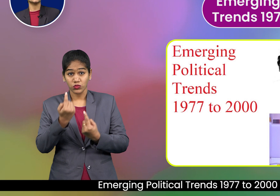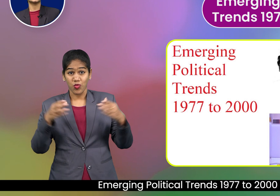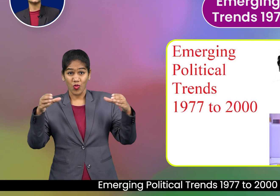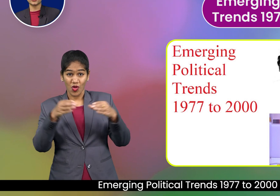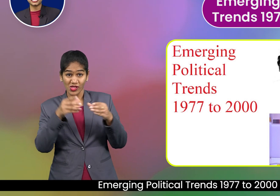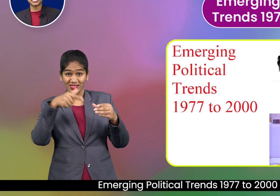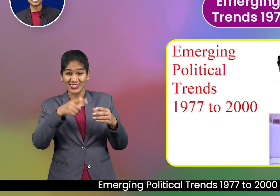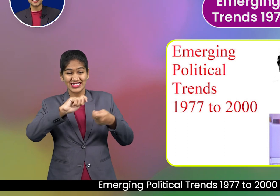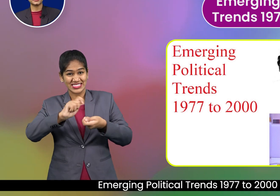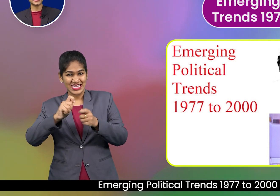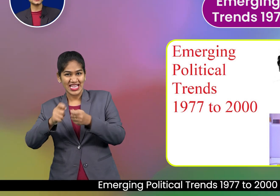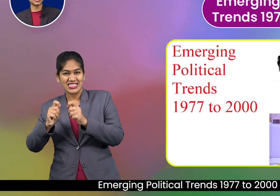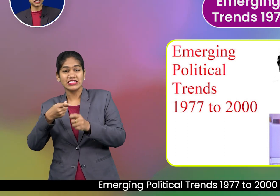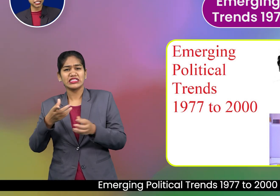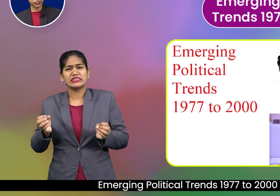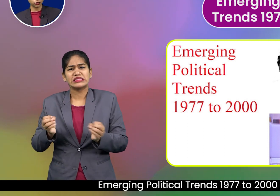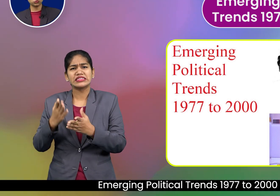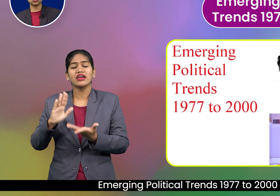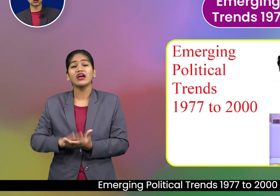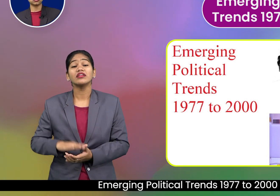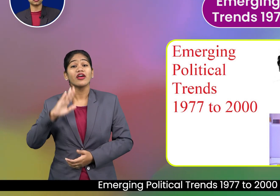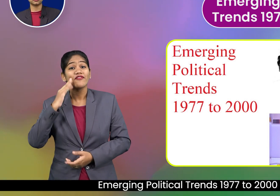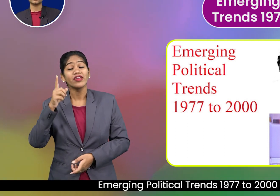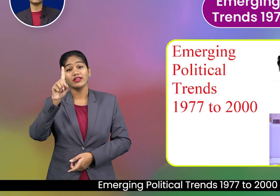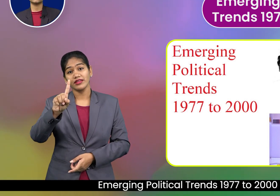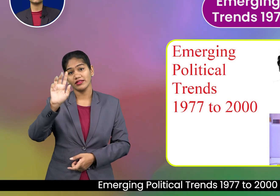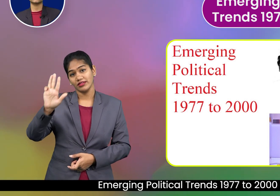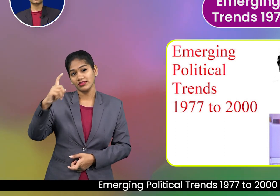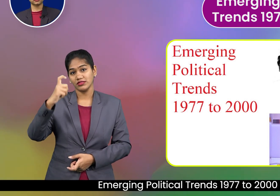Emerging political trends 1977 to 2000.